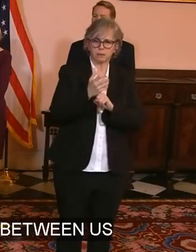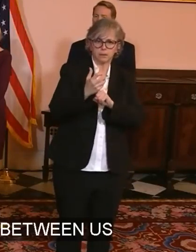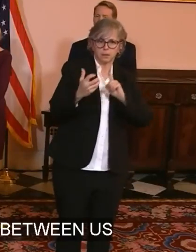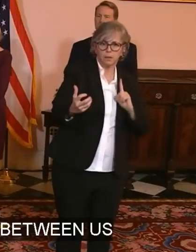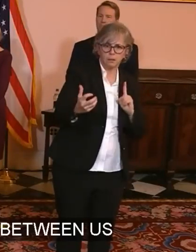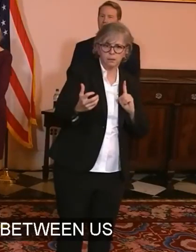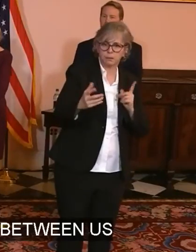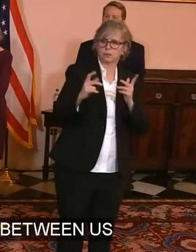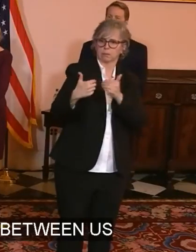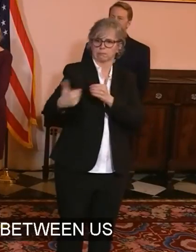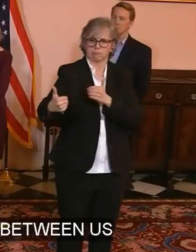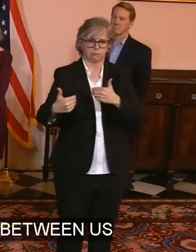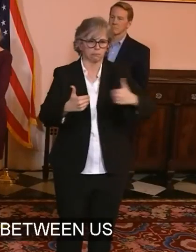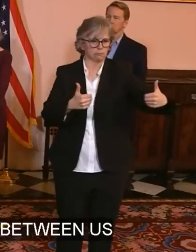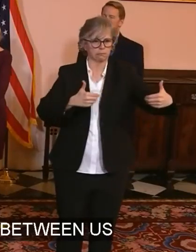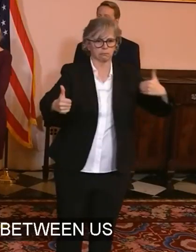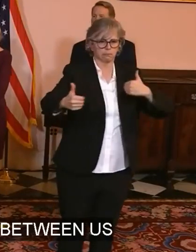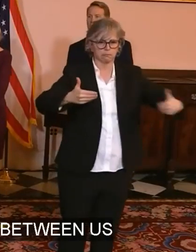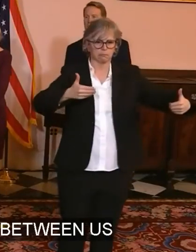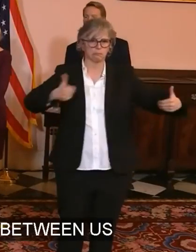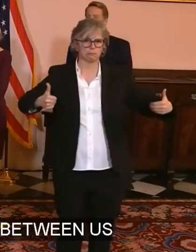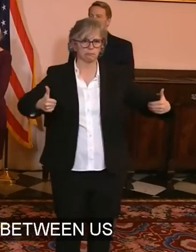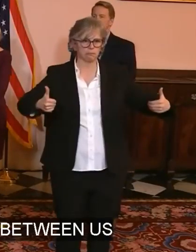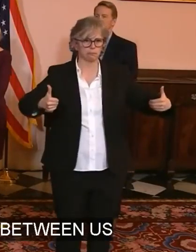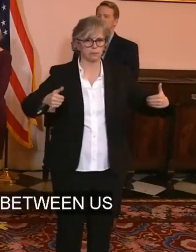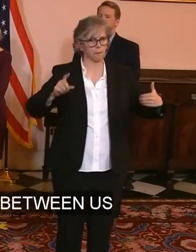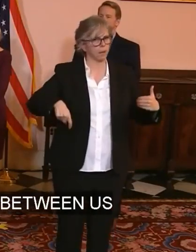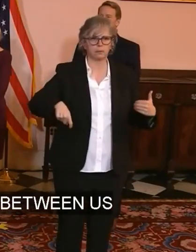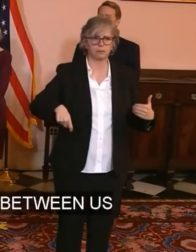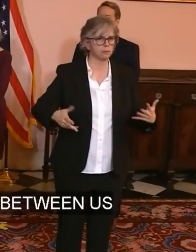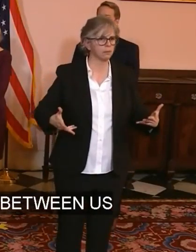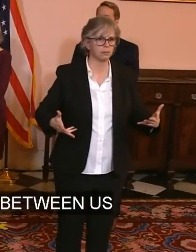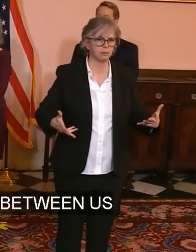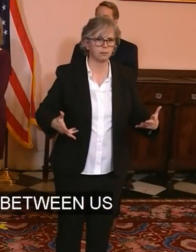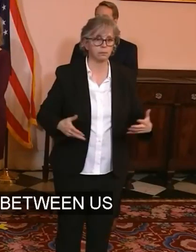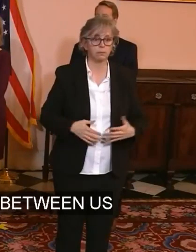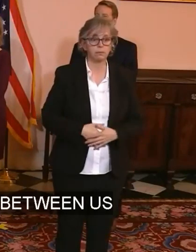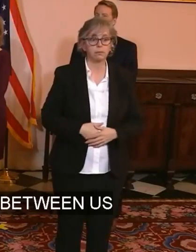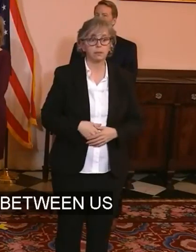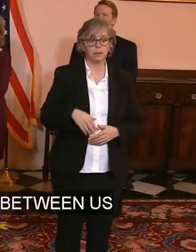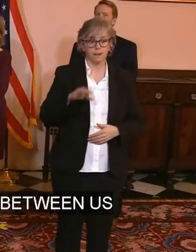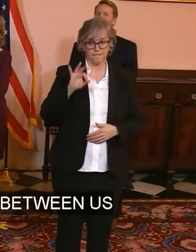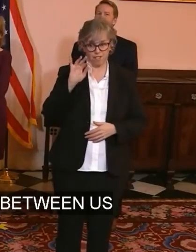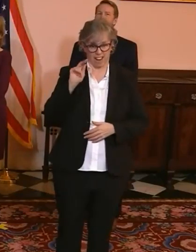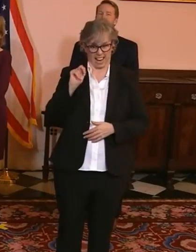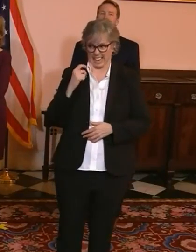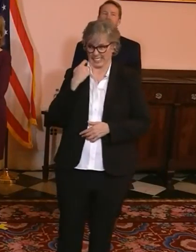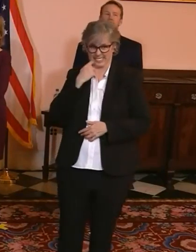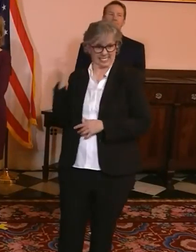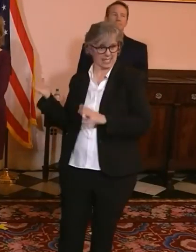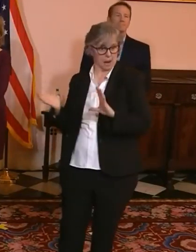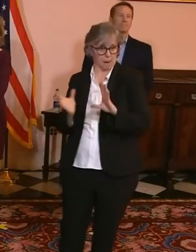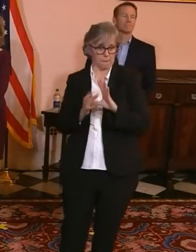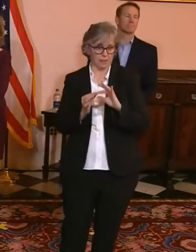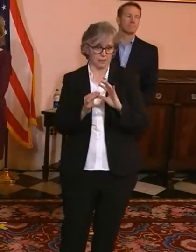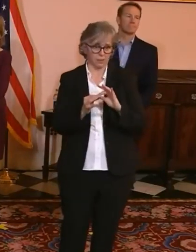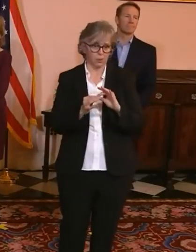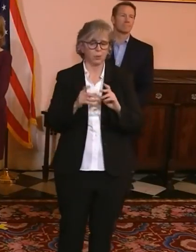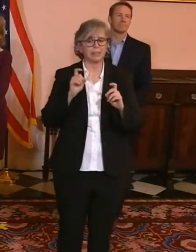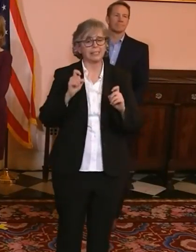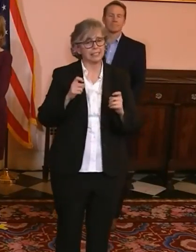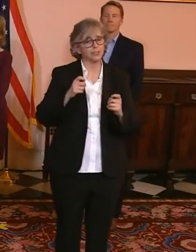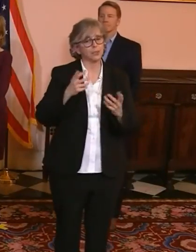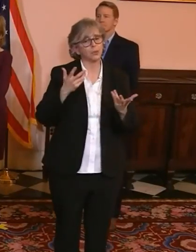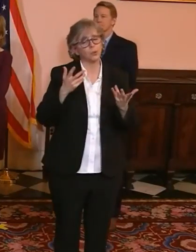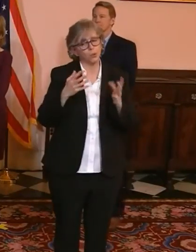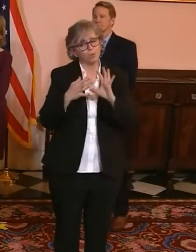individuals. We certainly, as Fran indicated, need to stay socially connected, but